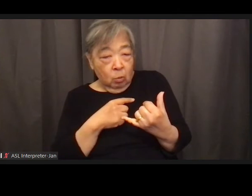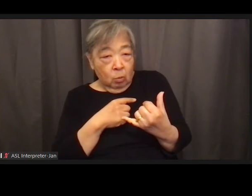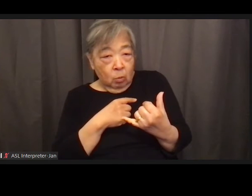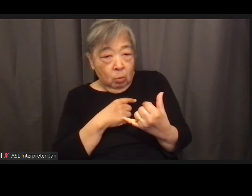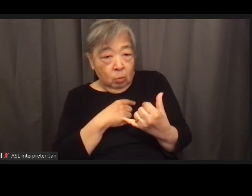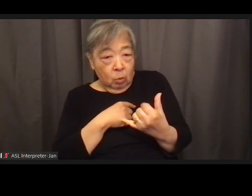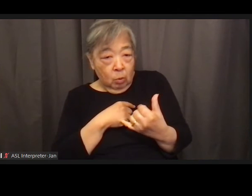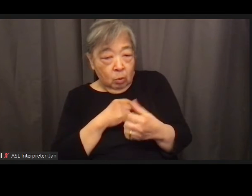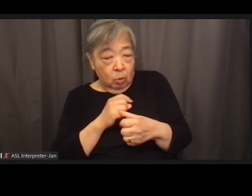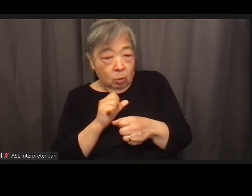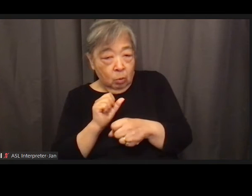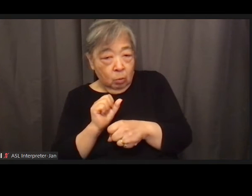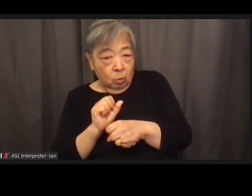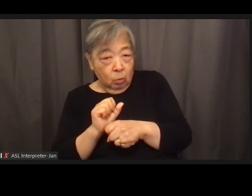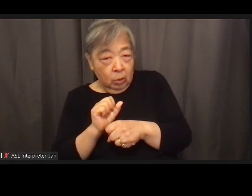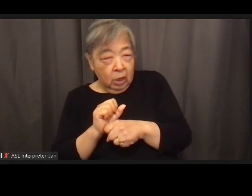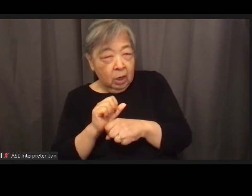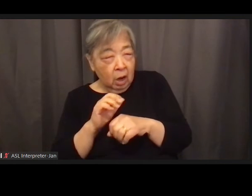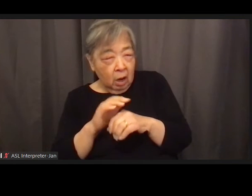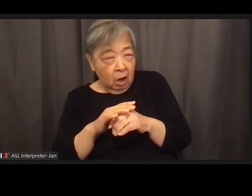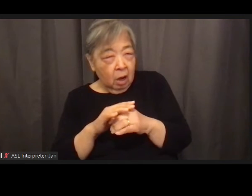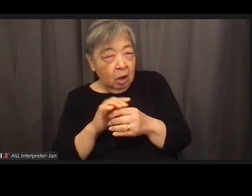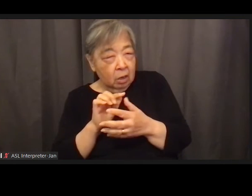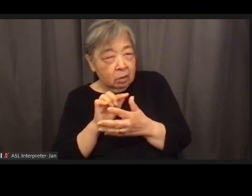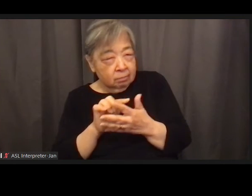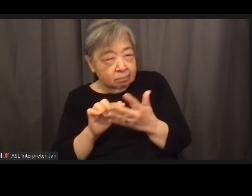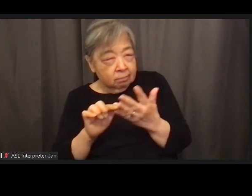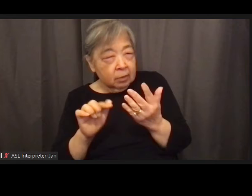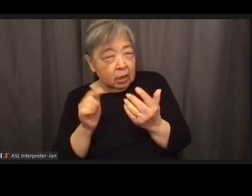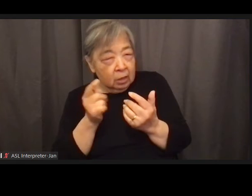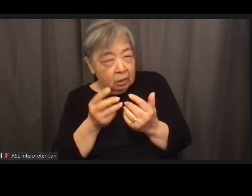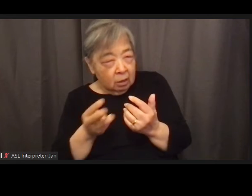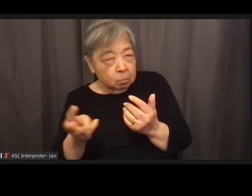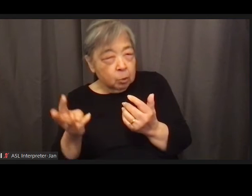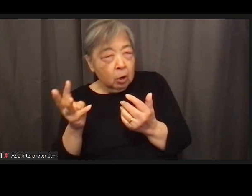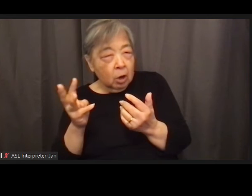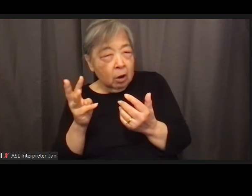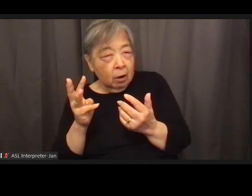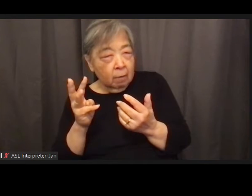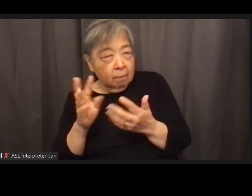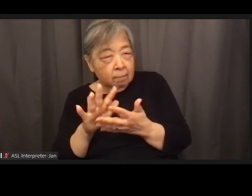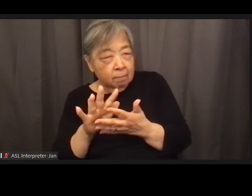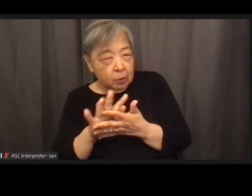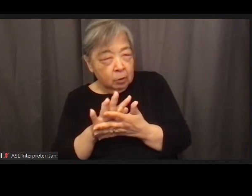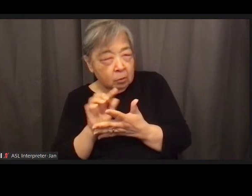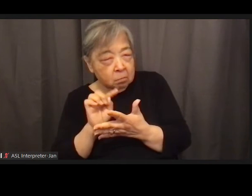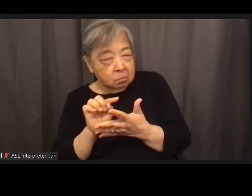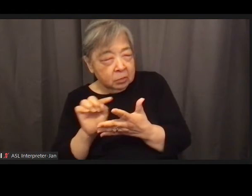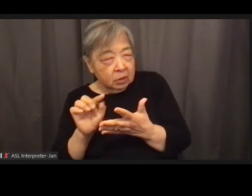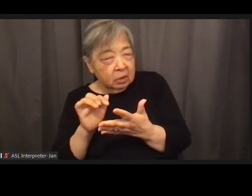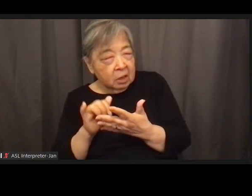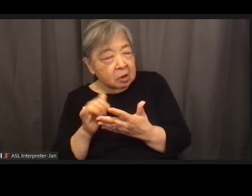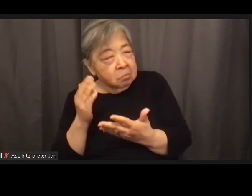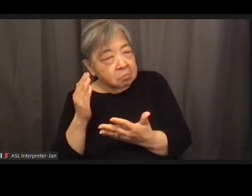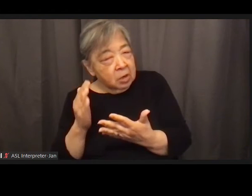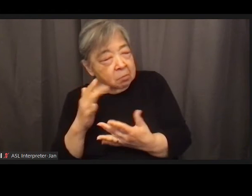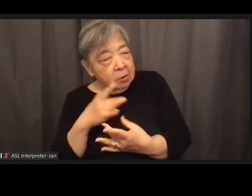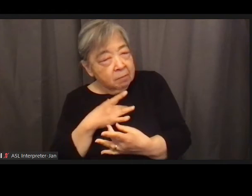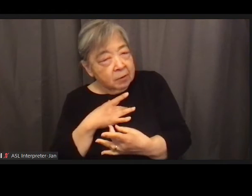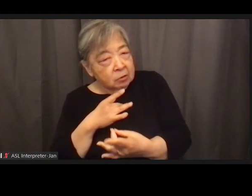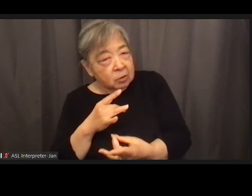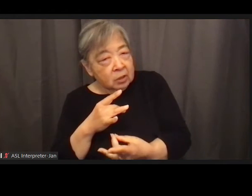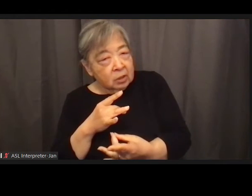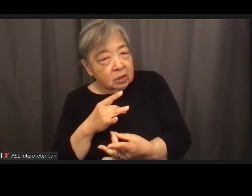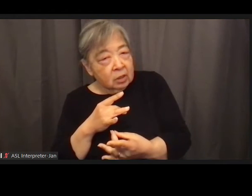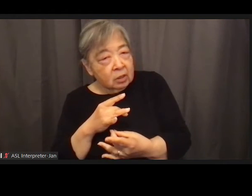working on a number of fronts that may be of interest. Namely, we did